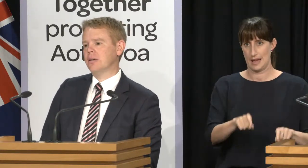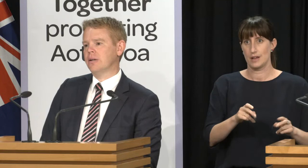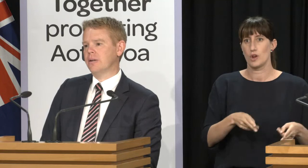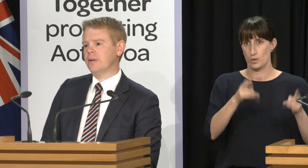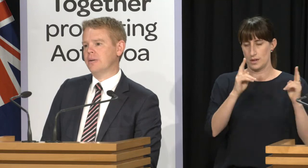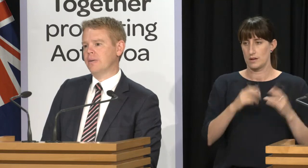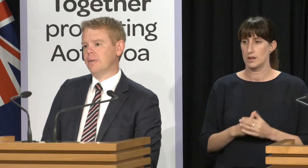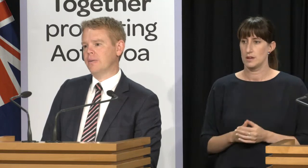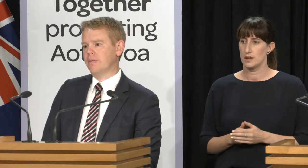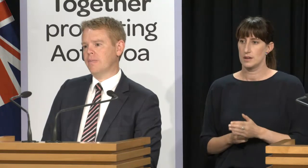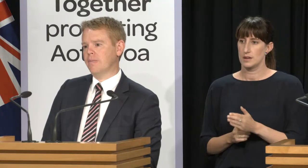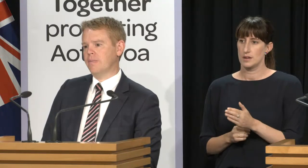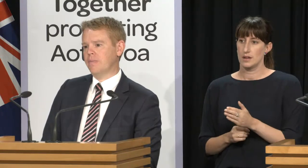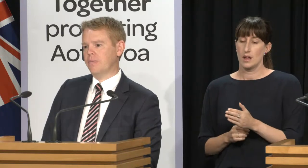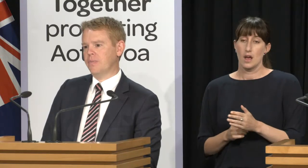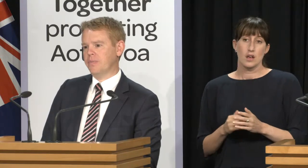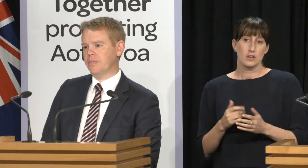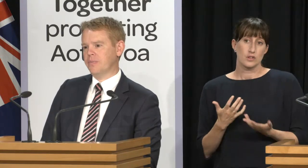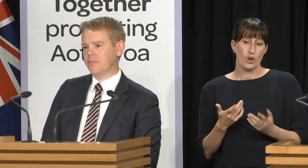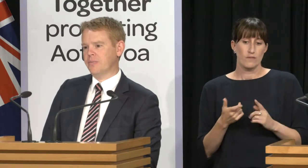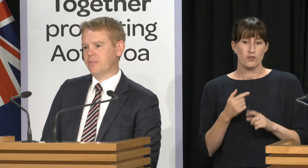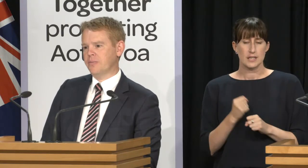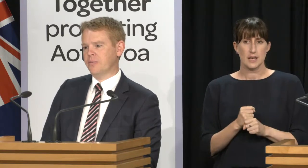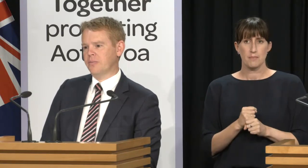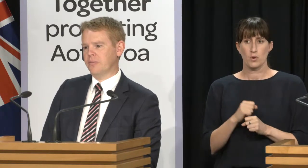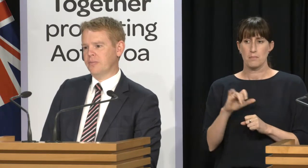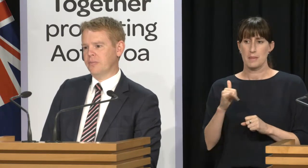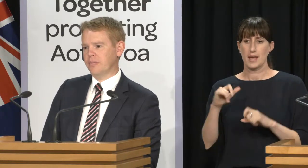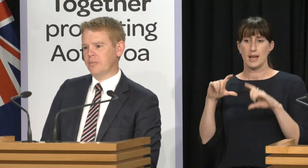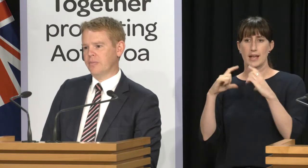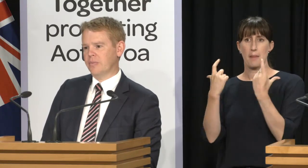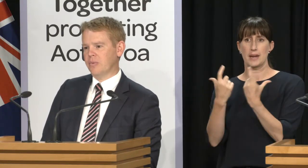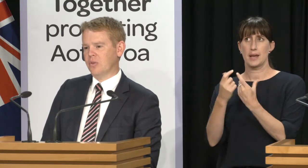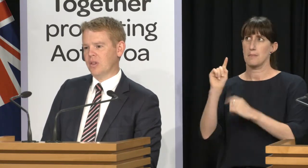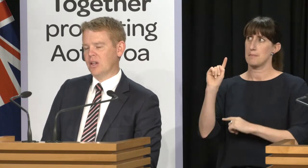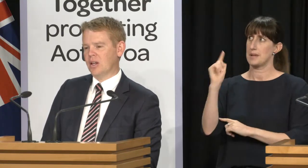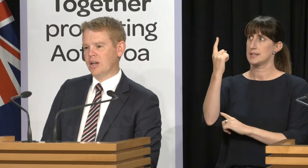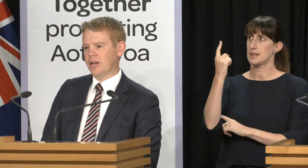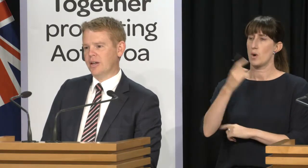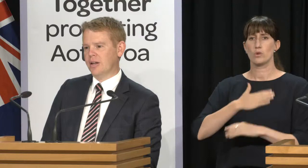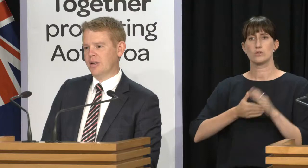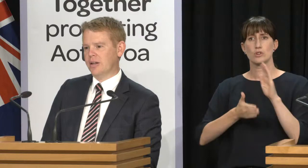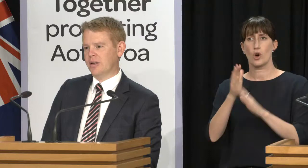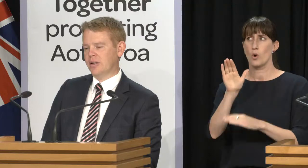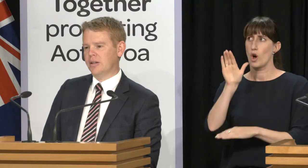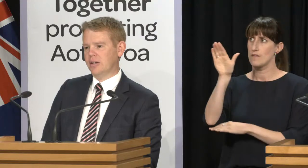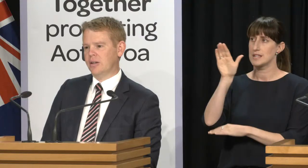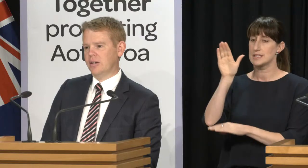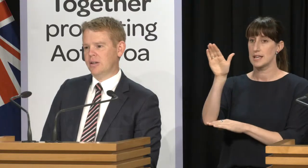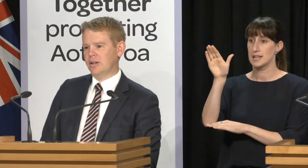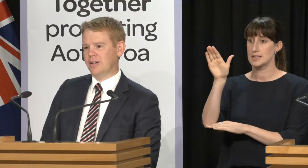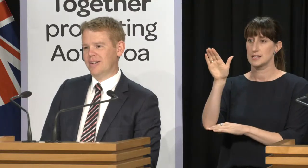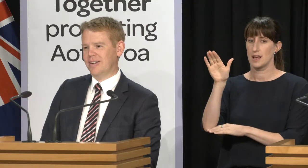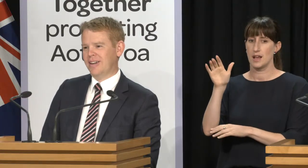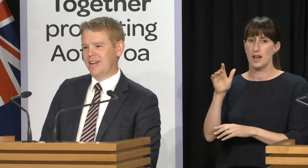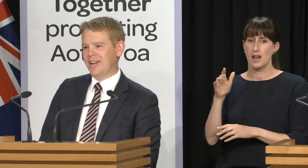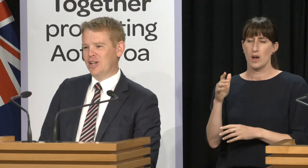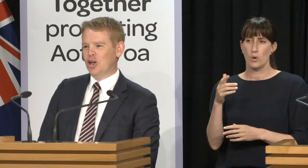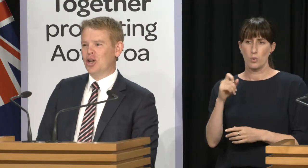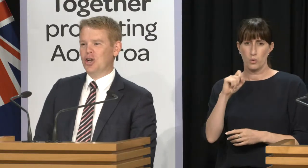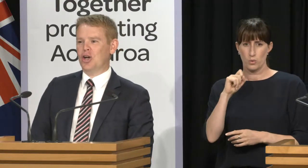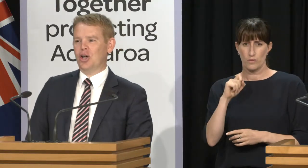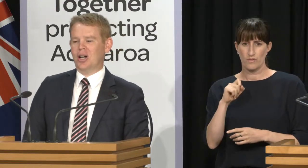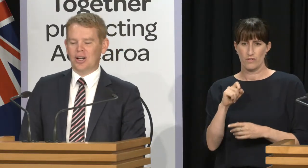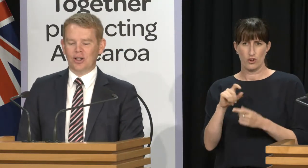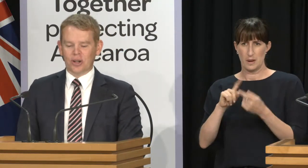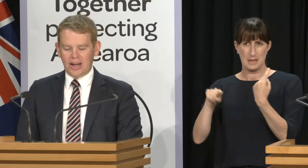include cabinet ministers who might want to go to, say, COP or other international fora? And if it did, would a politician be making that decision, or would you throw